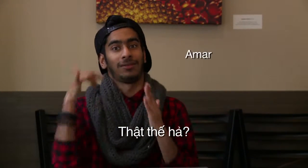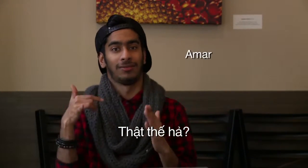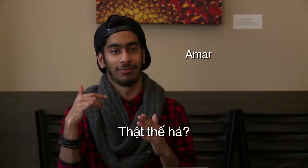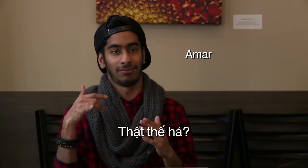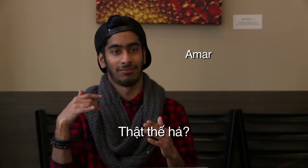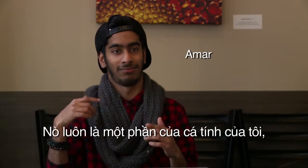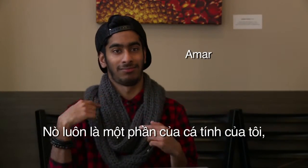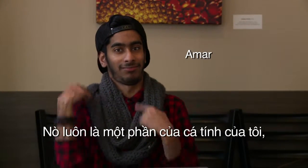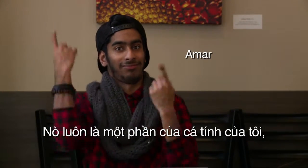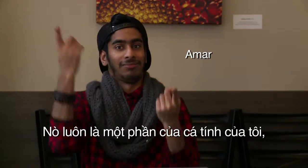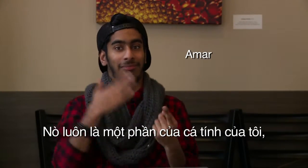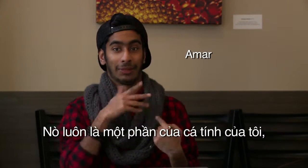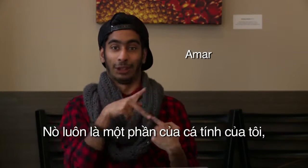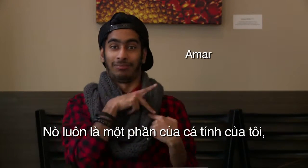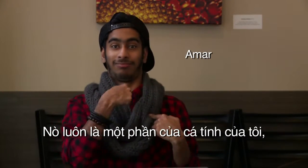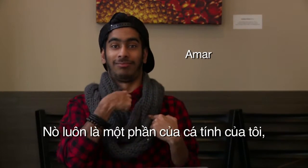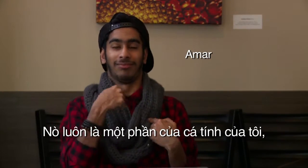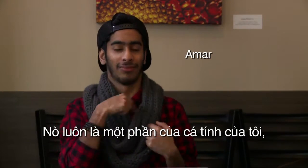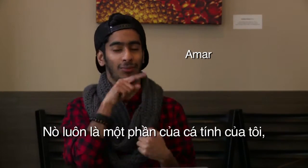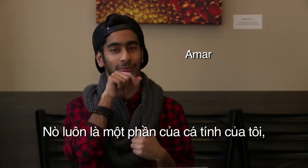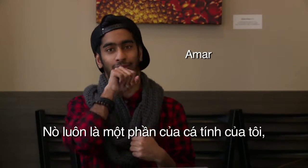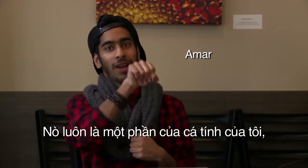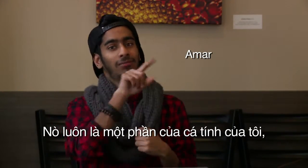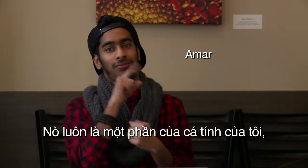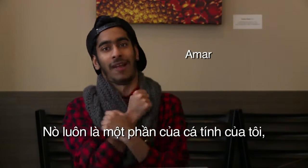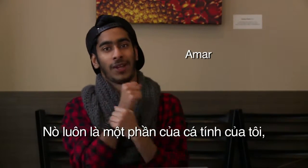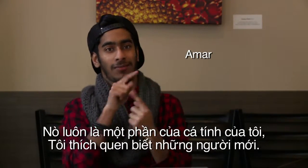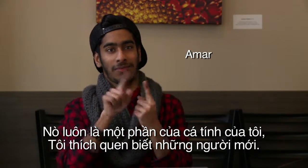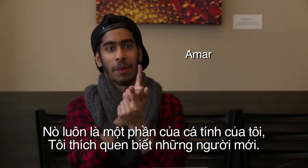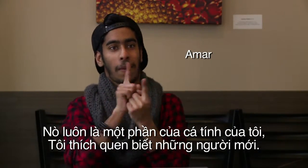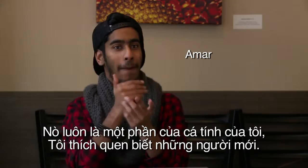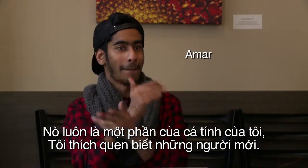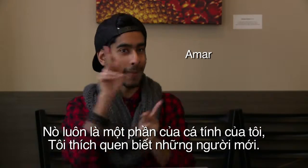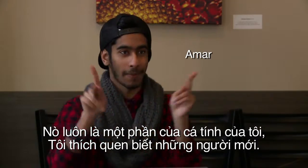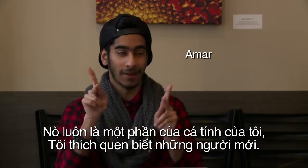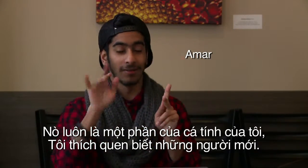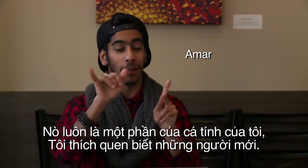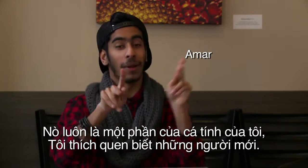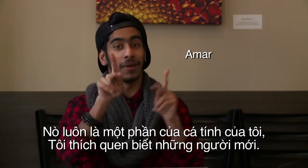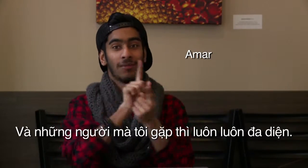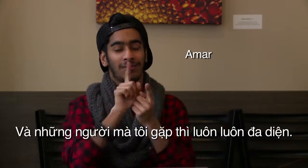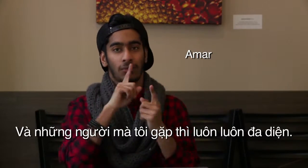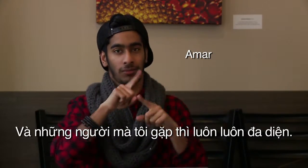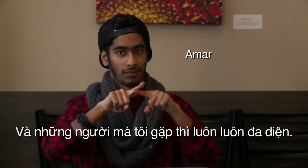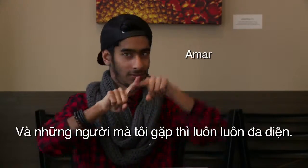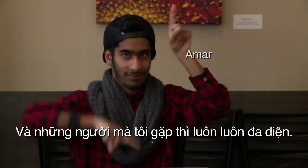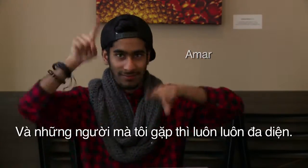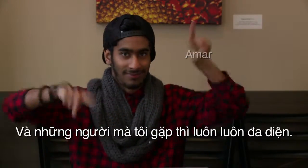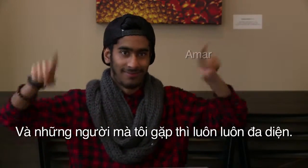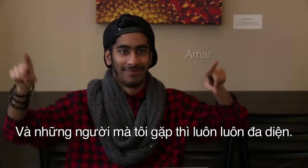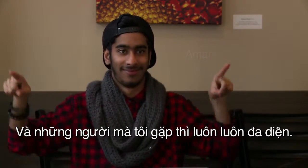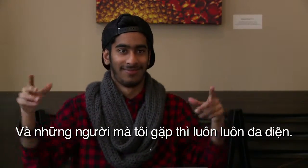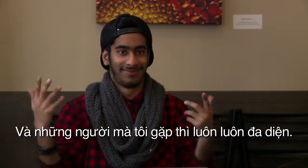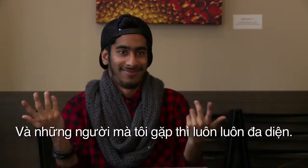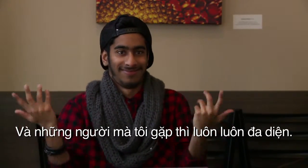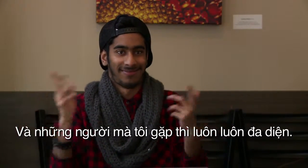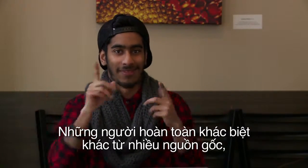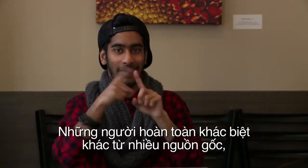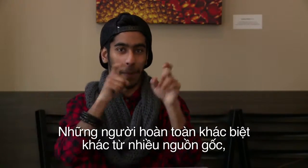Honestly, it's always been part of my personality. I just love meeting new people. And the people I meet are always so diverse. People from